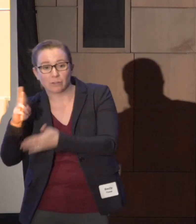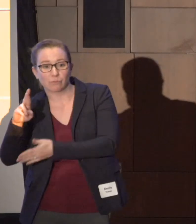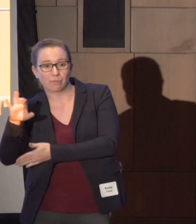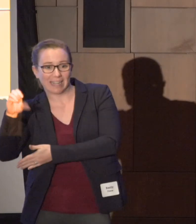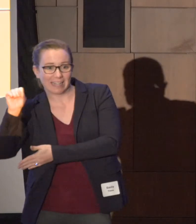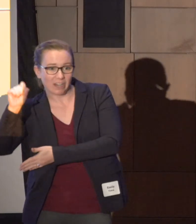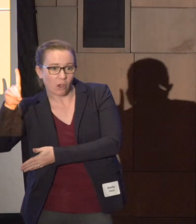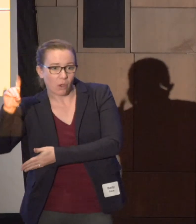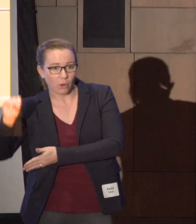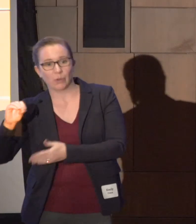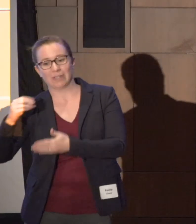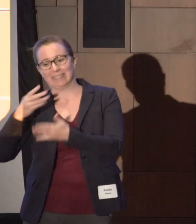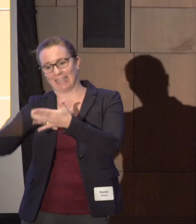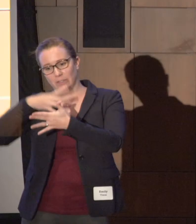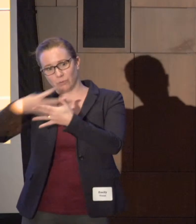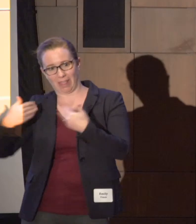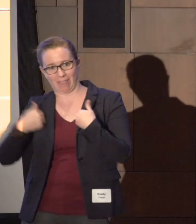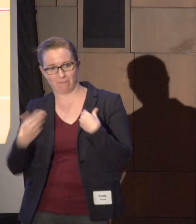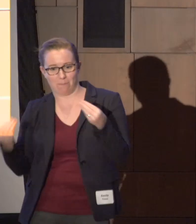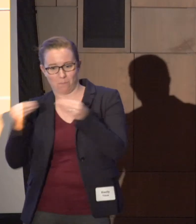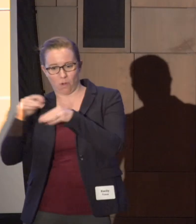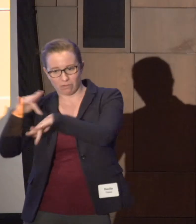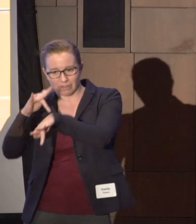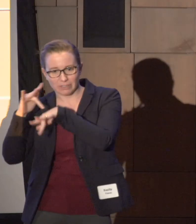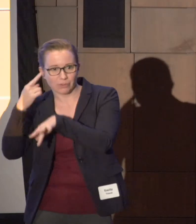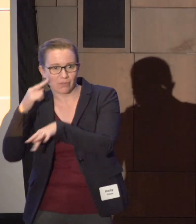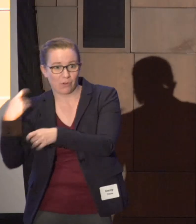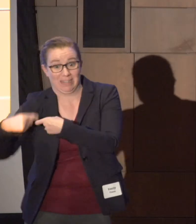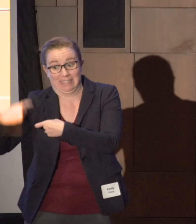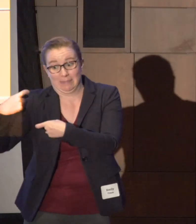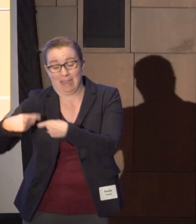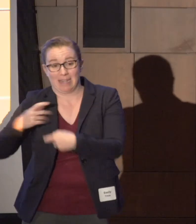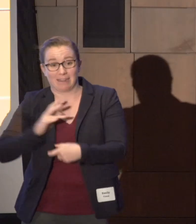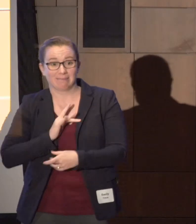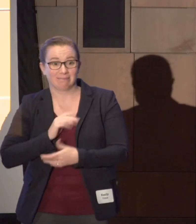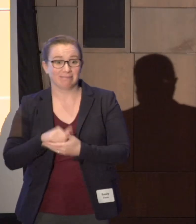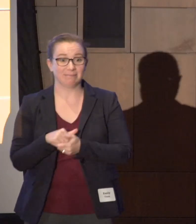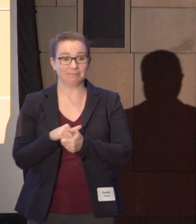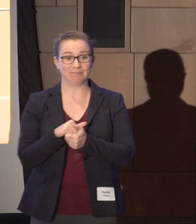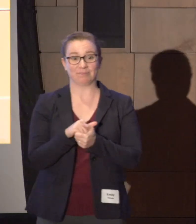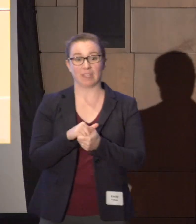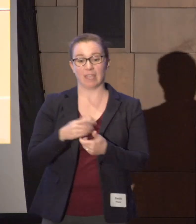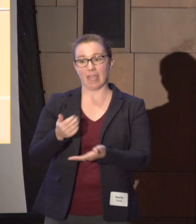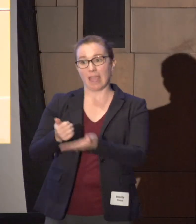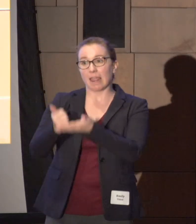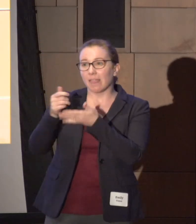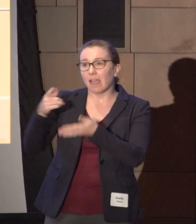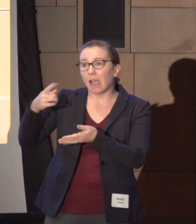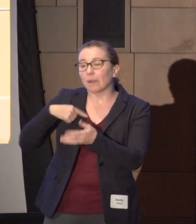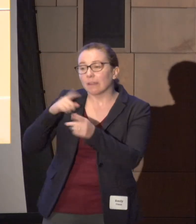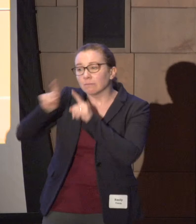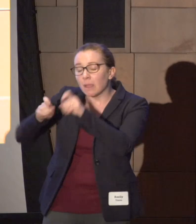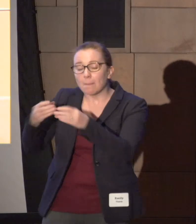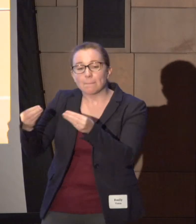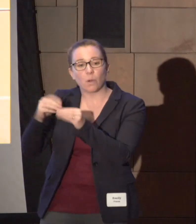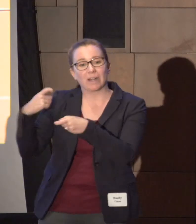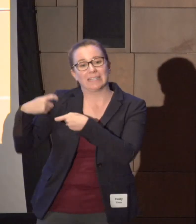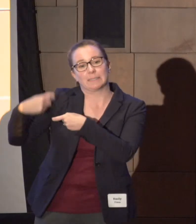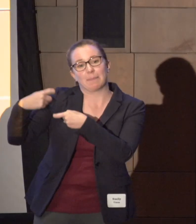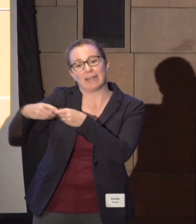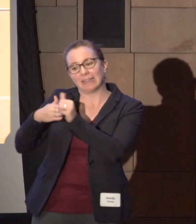other news media colleagues, we formed an advisory board of Hispanic leaders to help us learn to better serve a